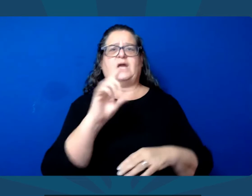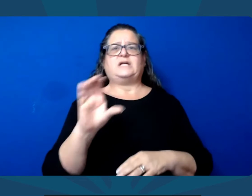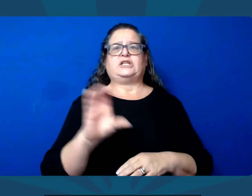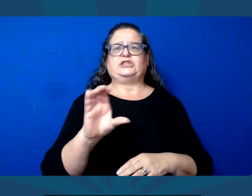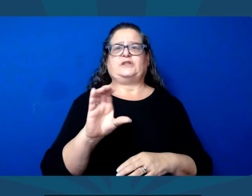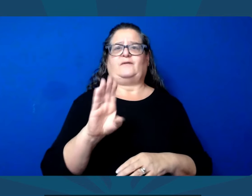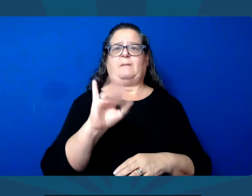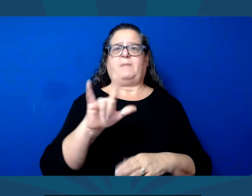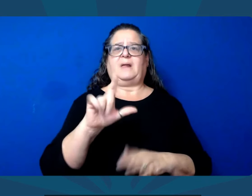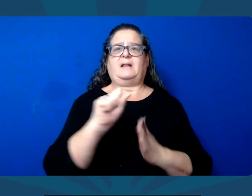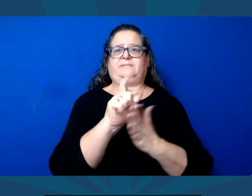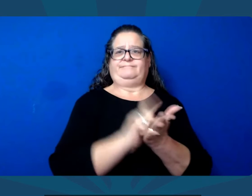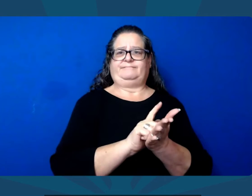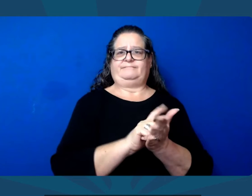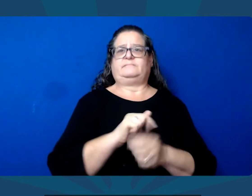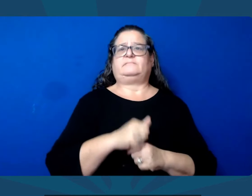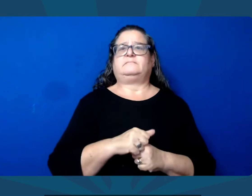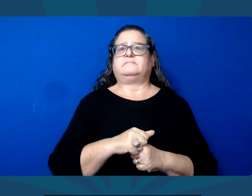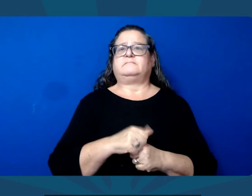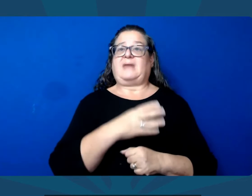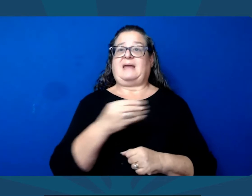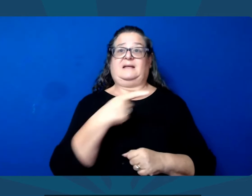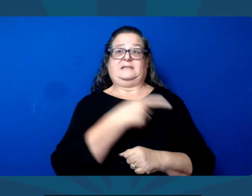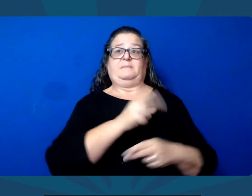is a roadblock for conservative bills,